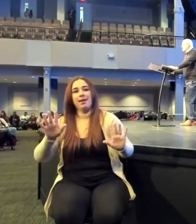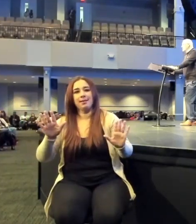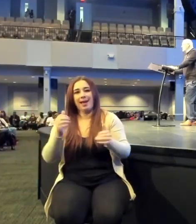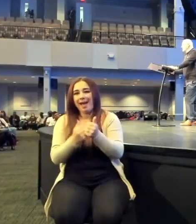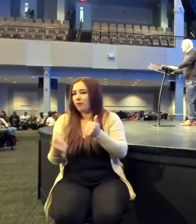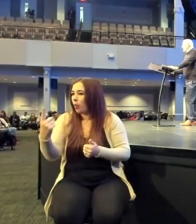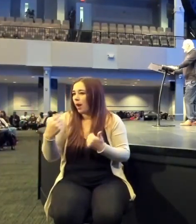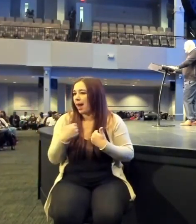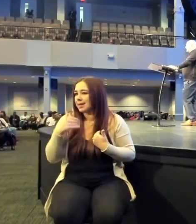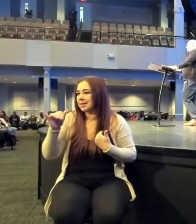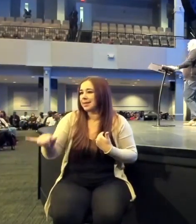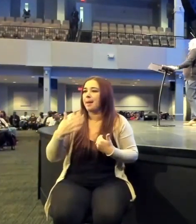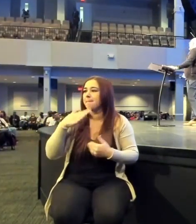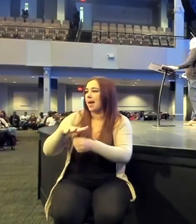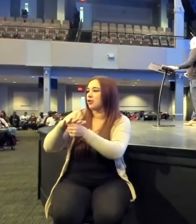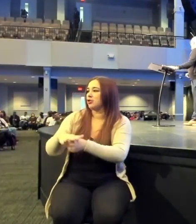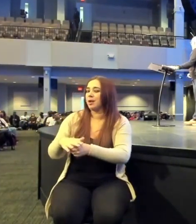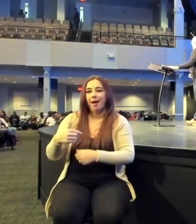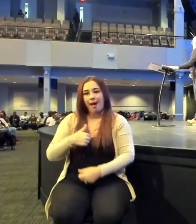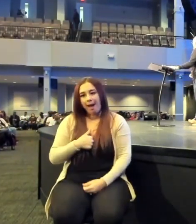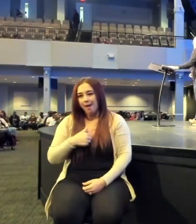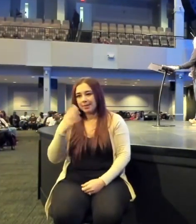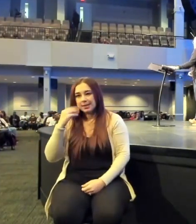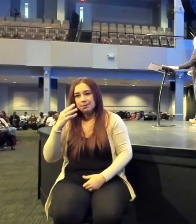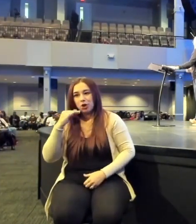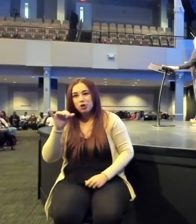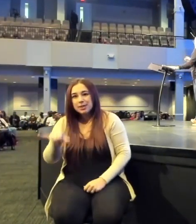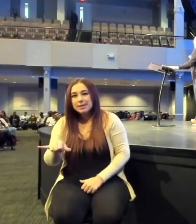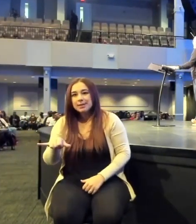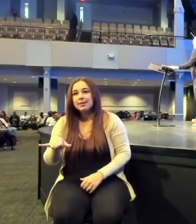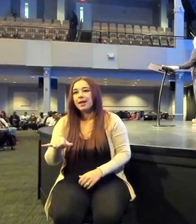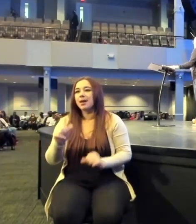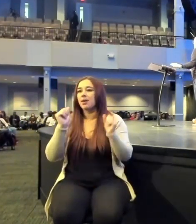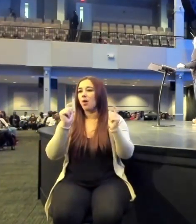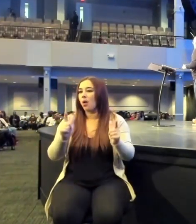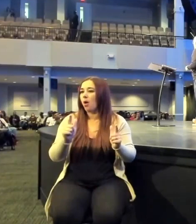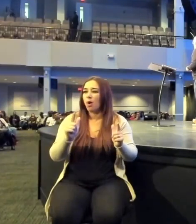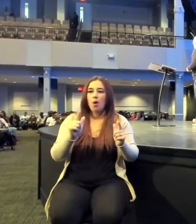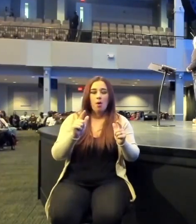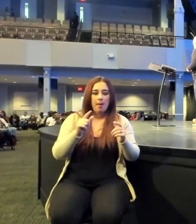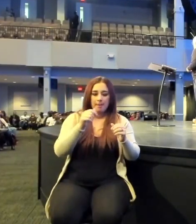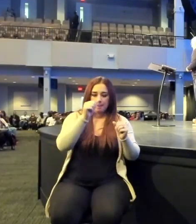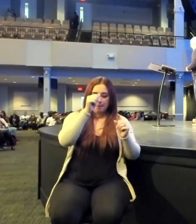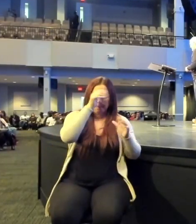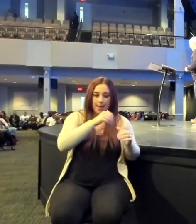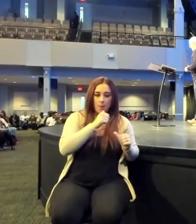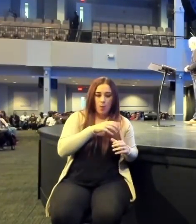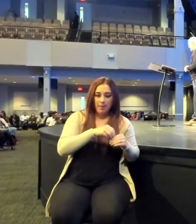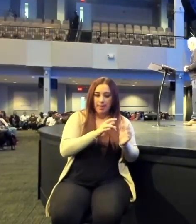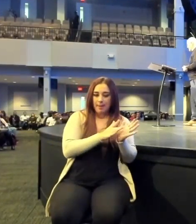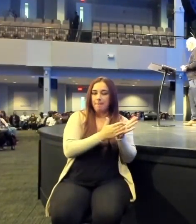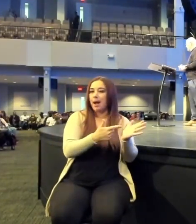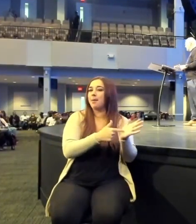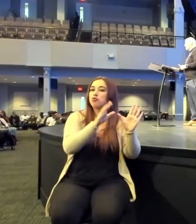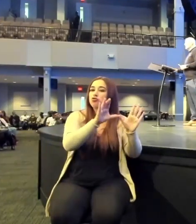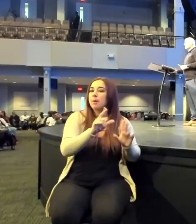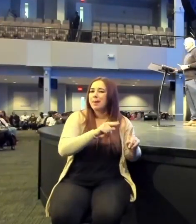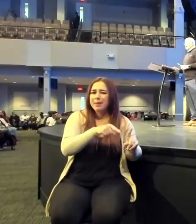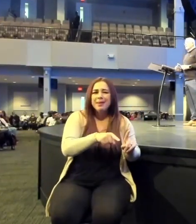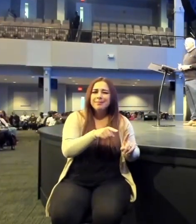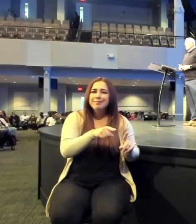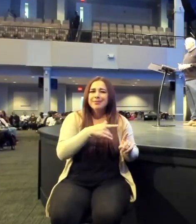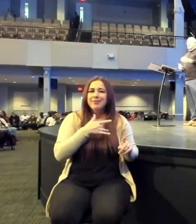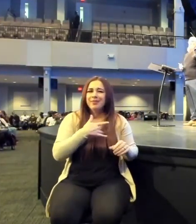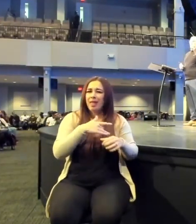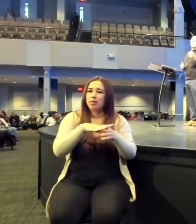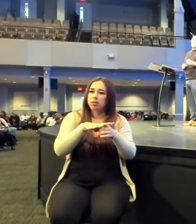times. I've gotten distressed at times. All the great men and women of the Bible get distressed. I've gotten distressed at